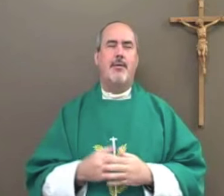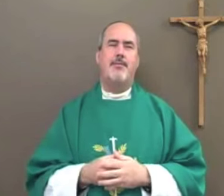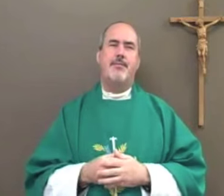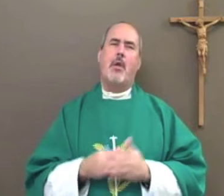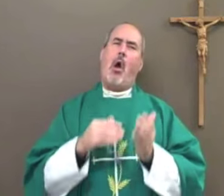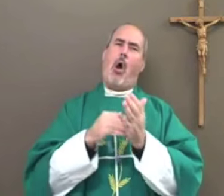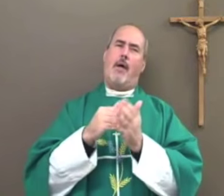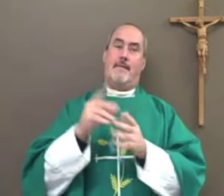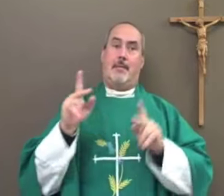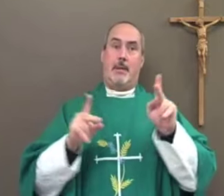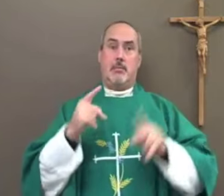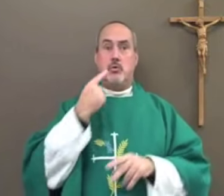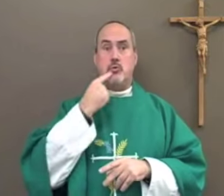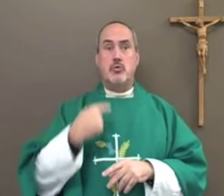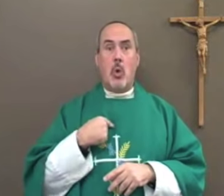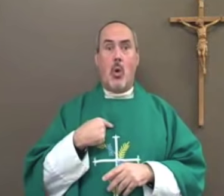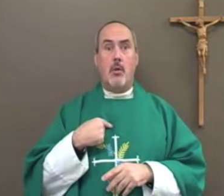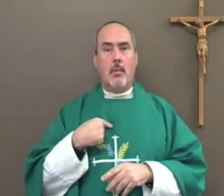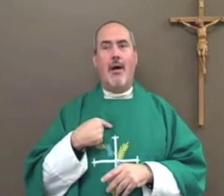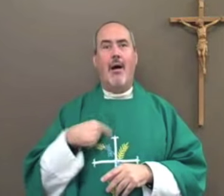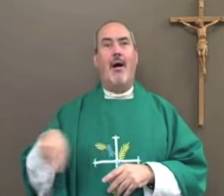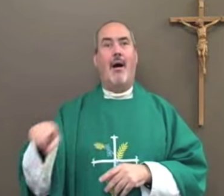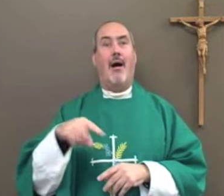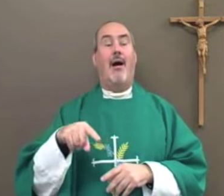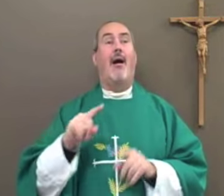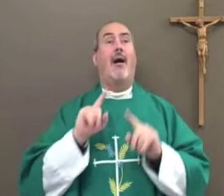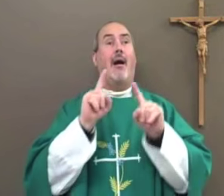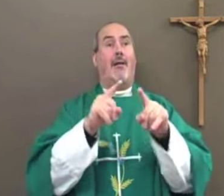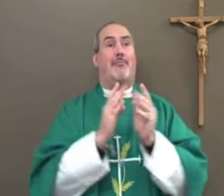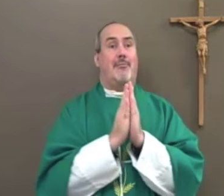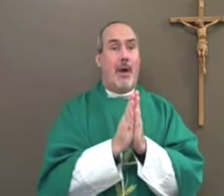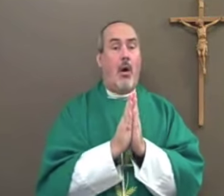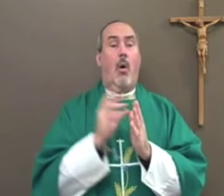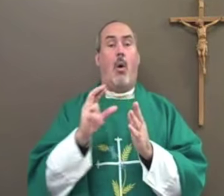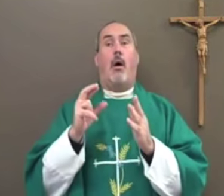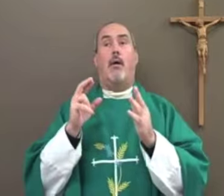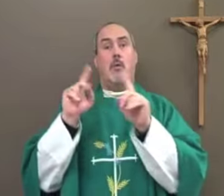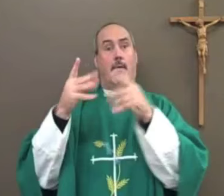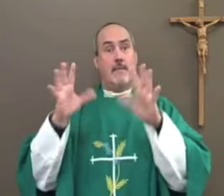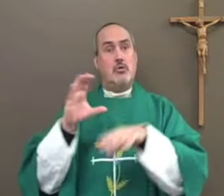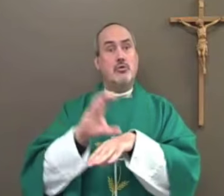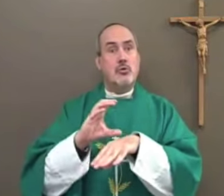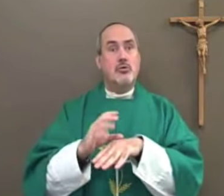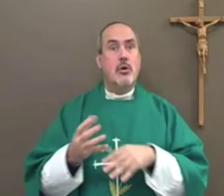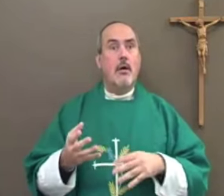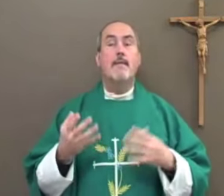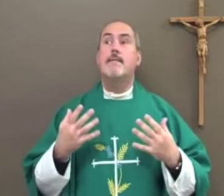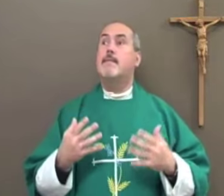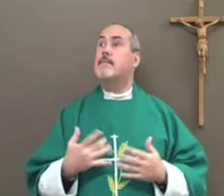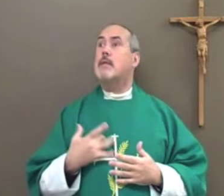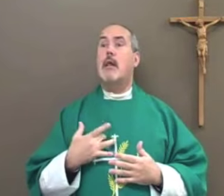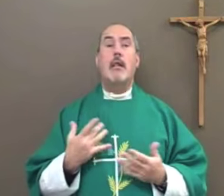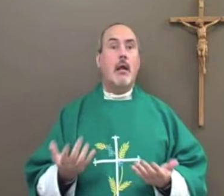touched Jesus or met Jesus. And oftentimes people will tell me that after they've prayed or after they've attended